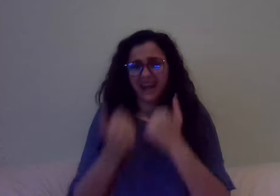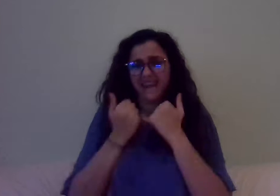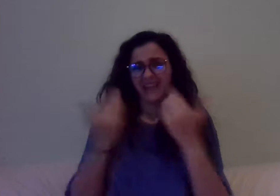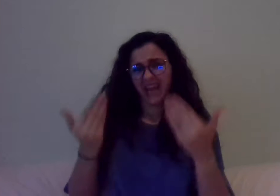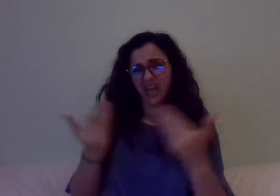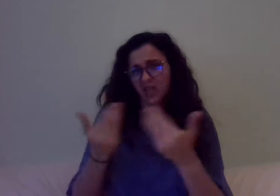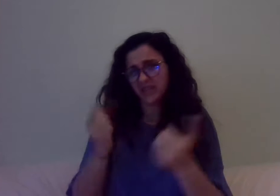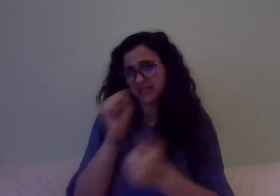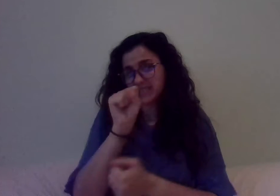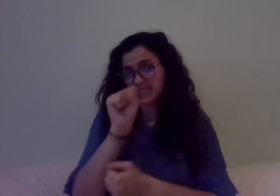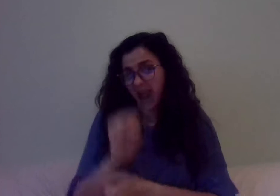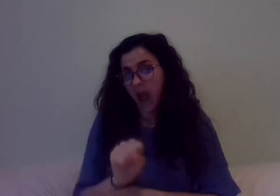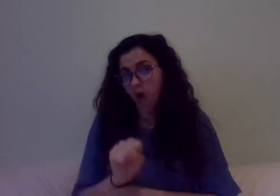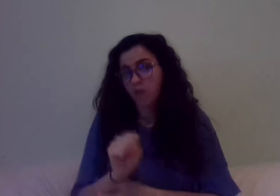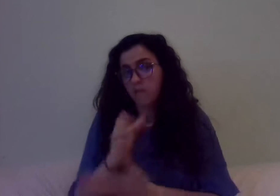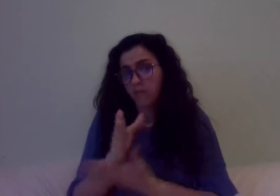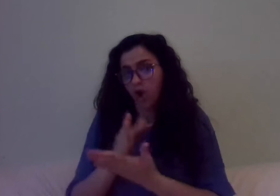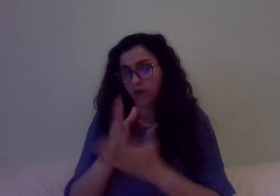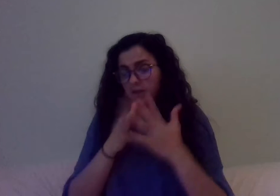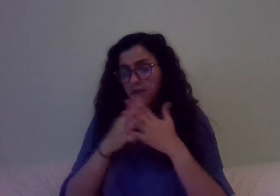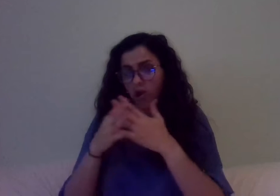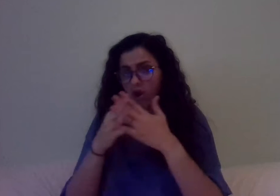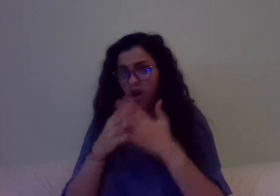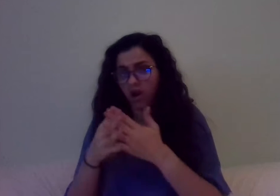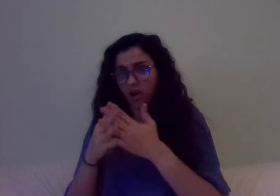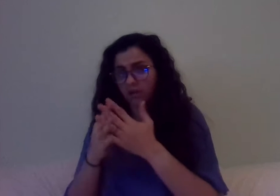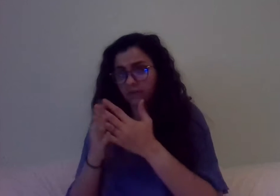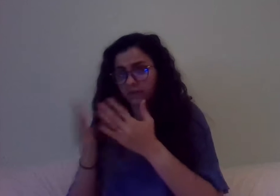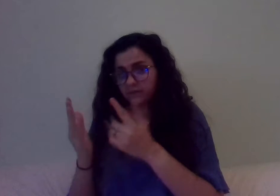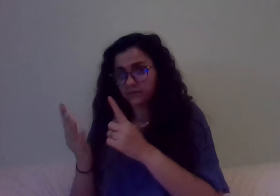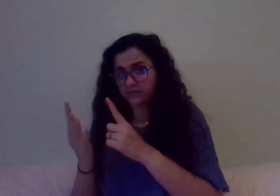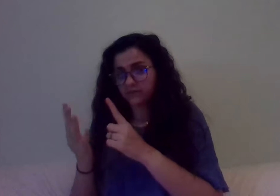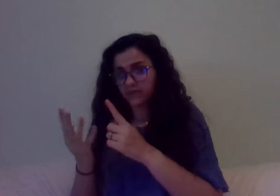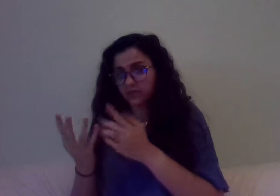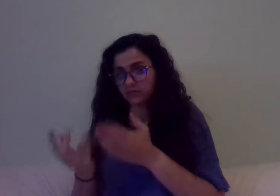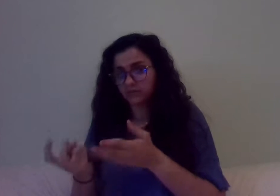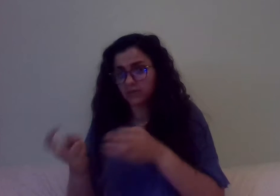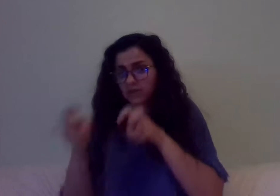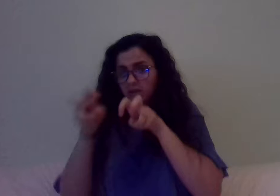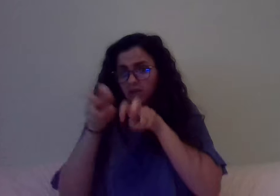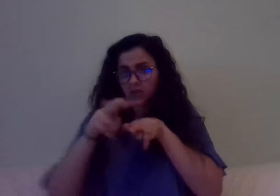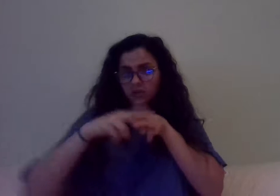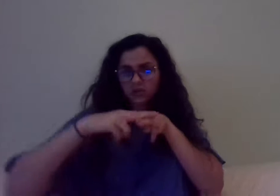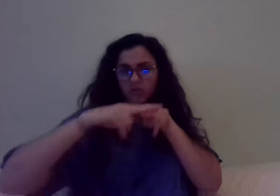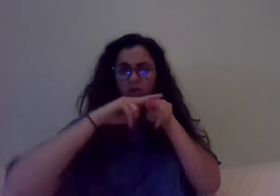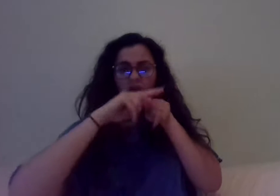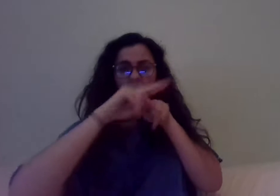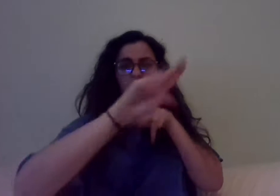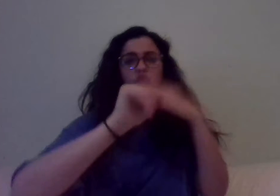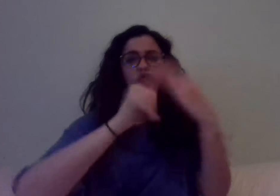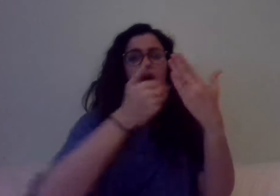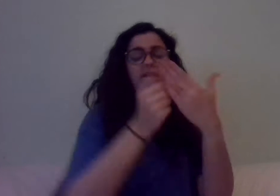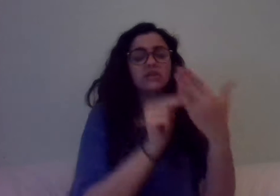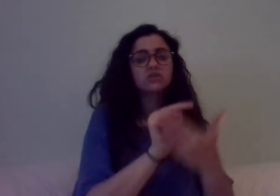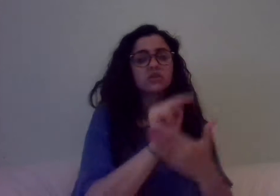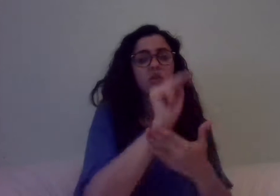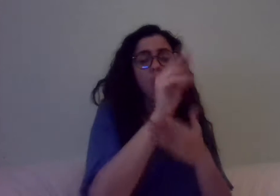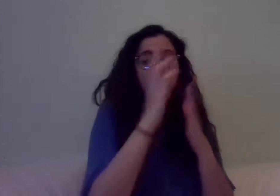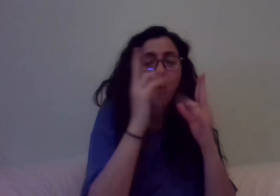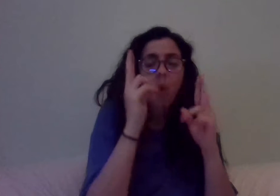livelihood in the southern part of the United States to a hopefully better, more promising future in the northern part of the United